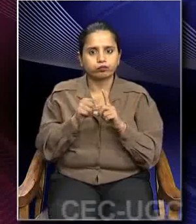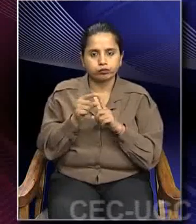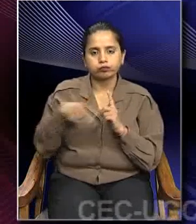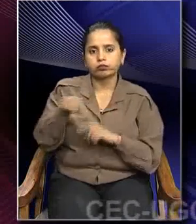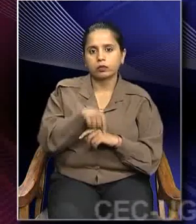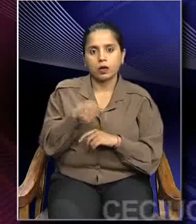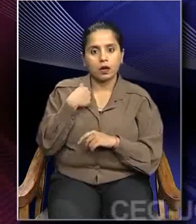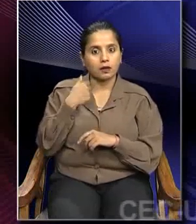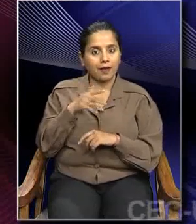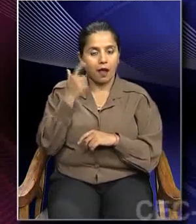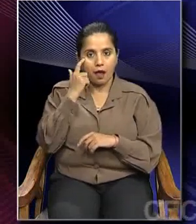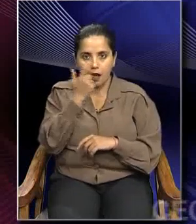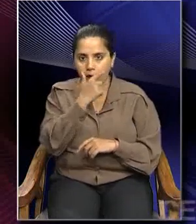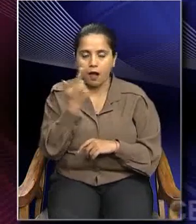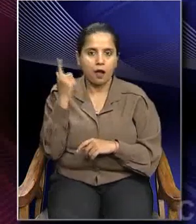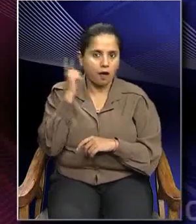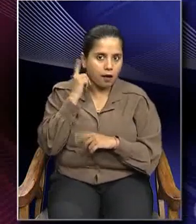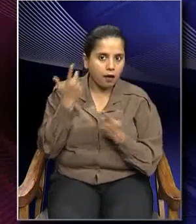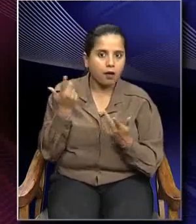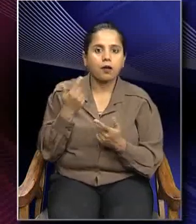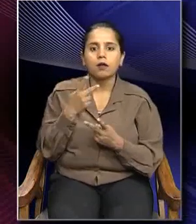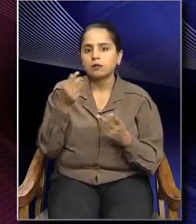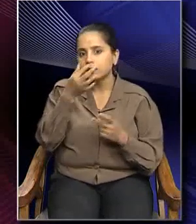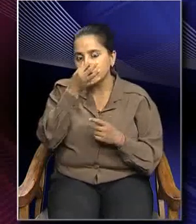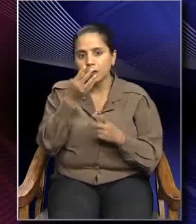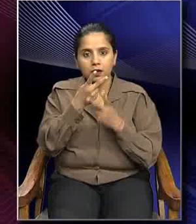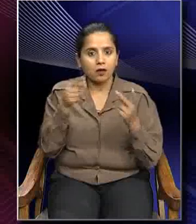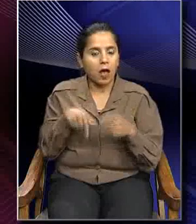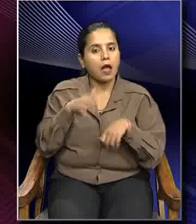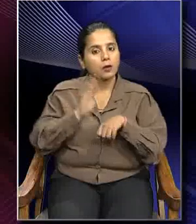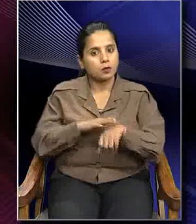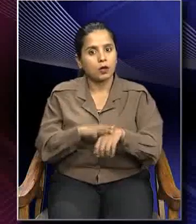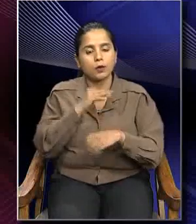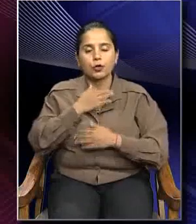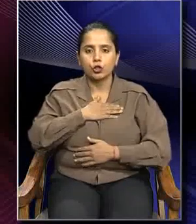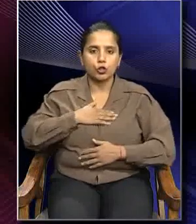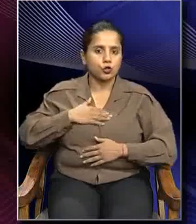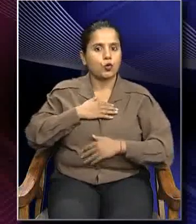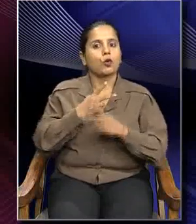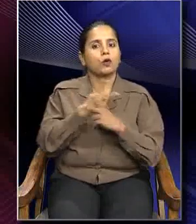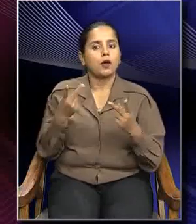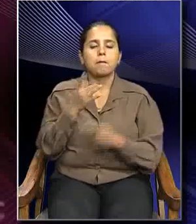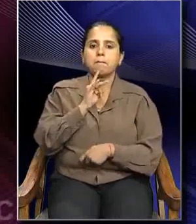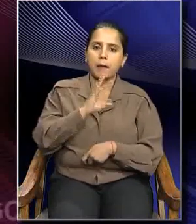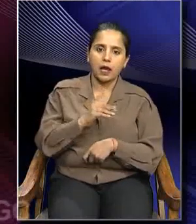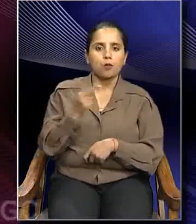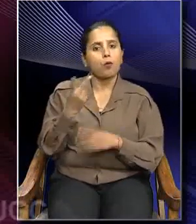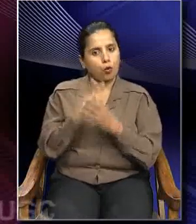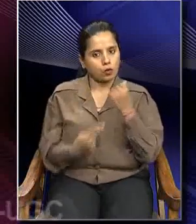Sense organs used as a means to experience pleasure and pain.